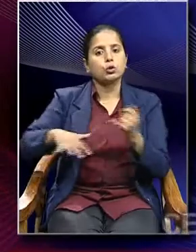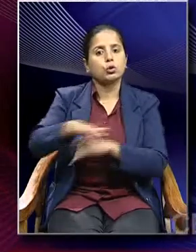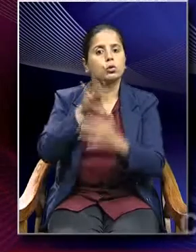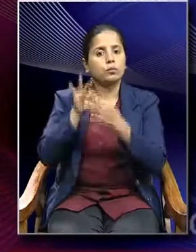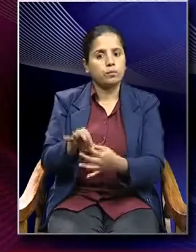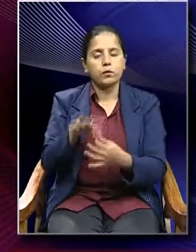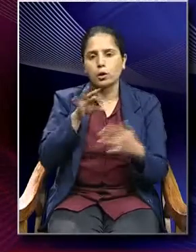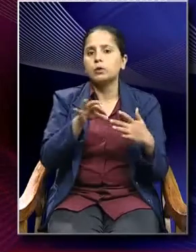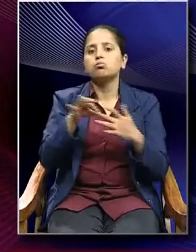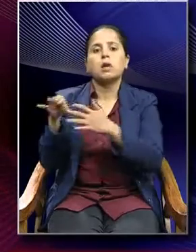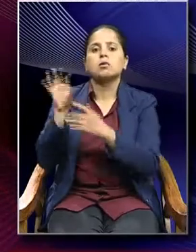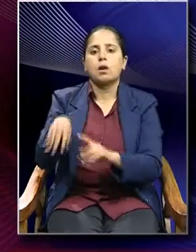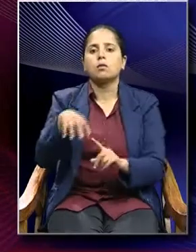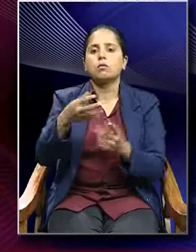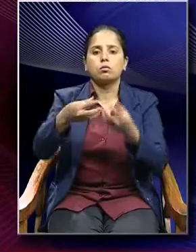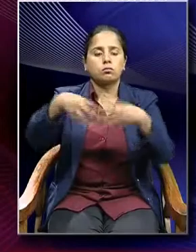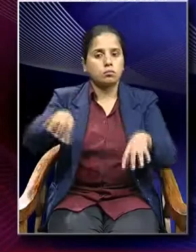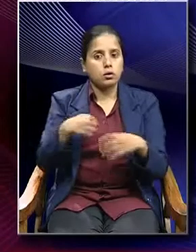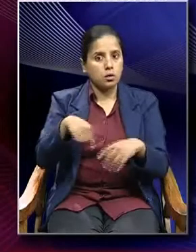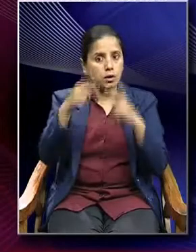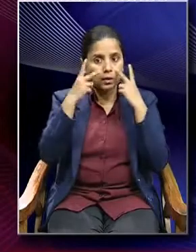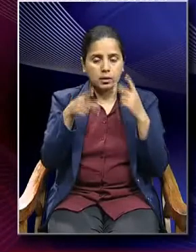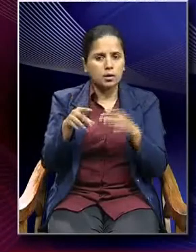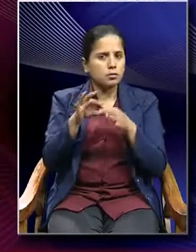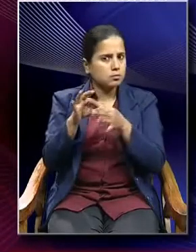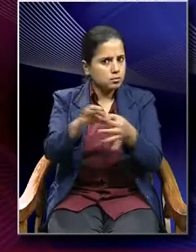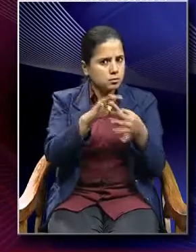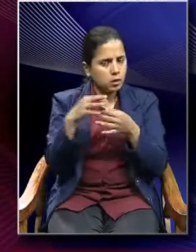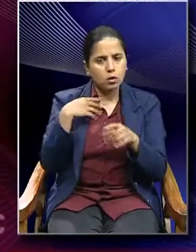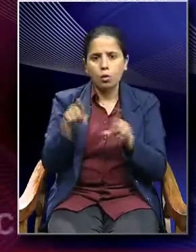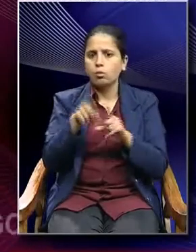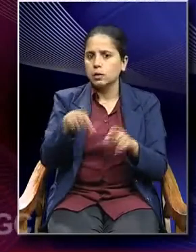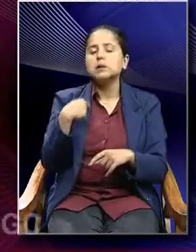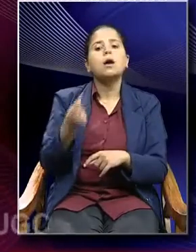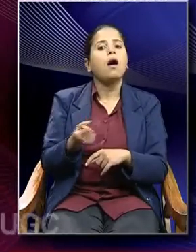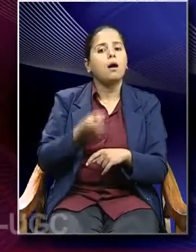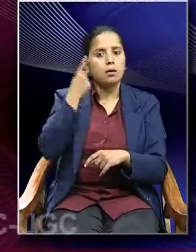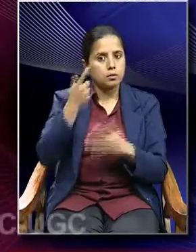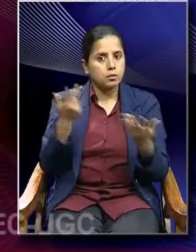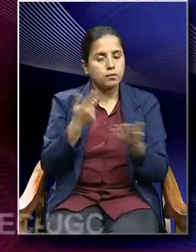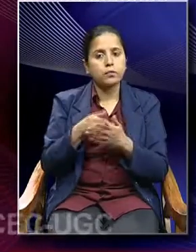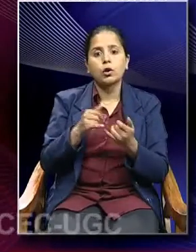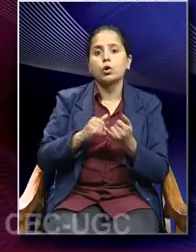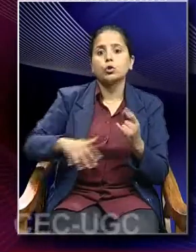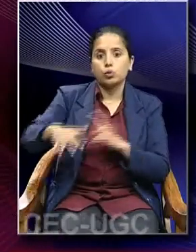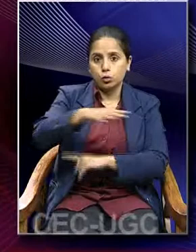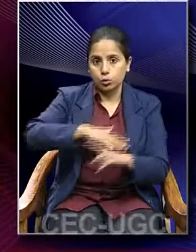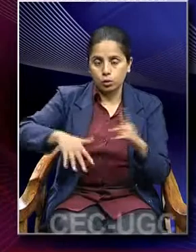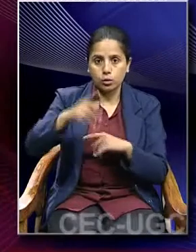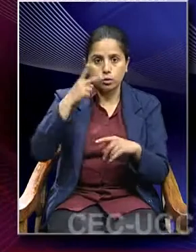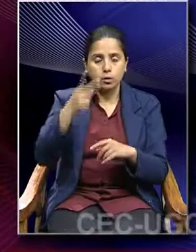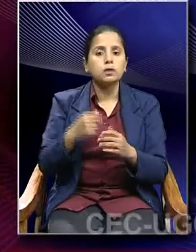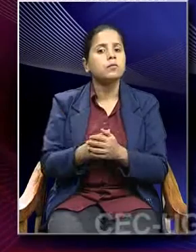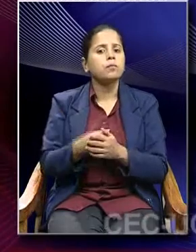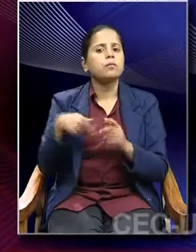as a specialized branch. So when we look into these relations, we also need to understand that sociology is kind